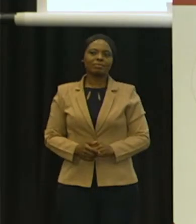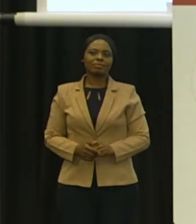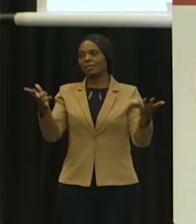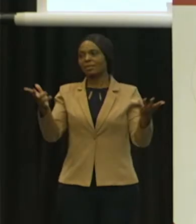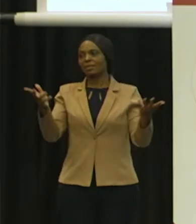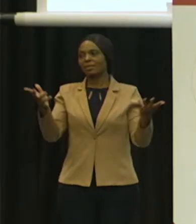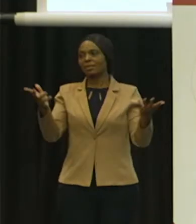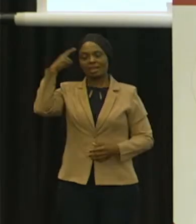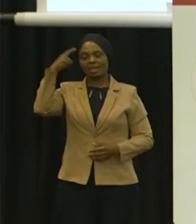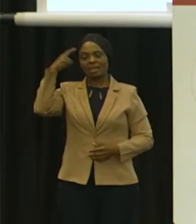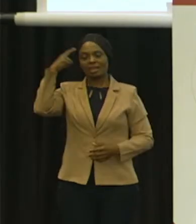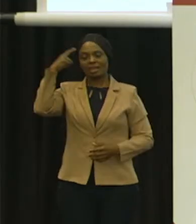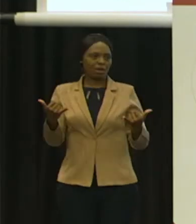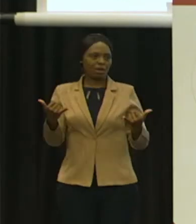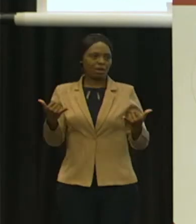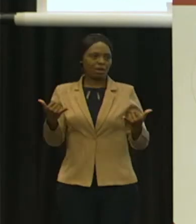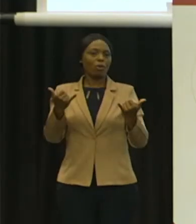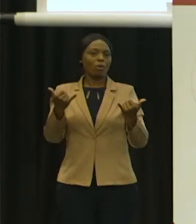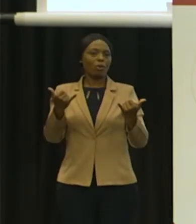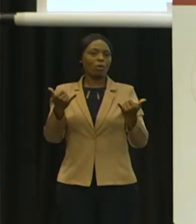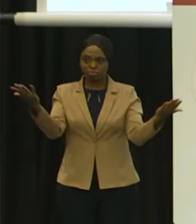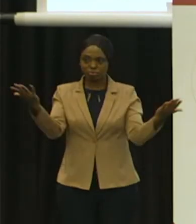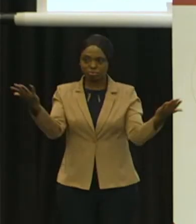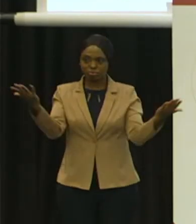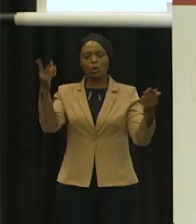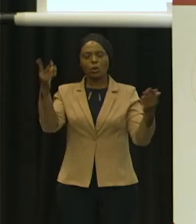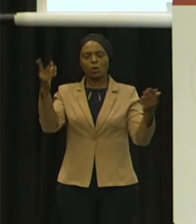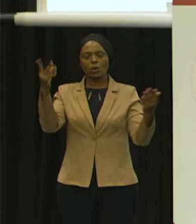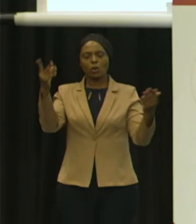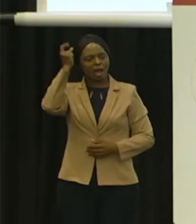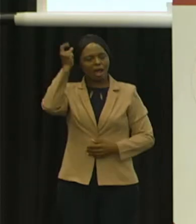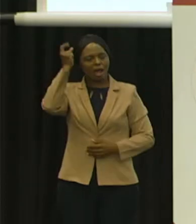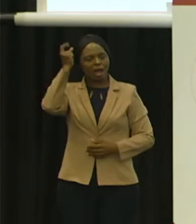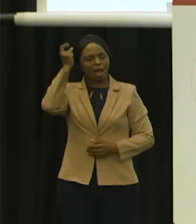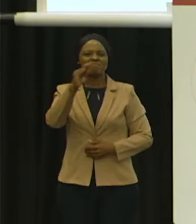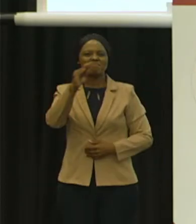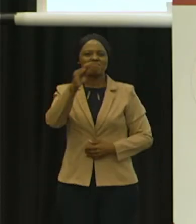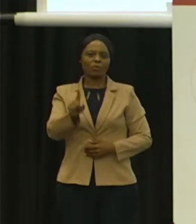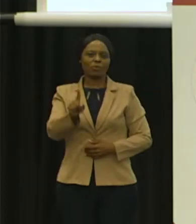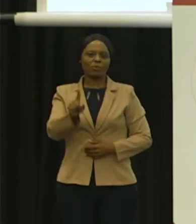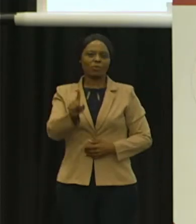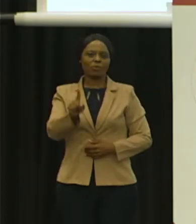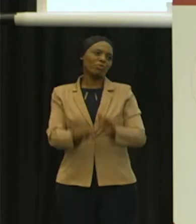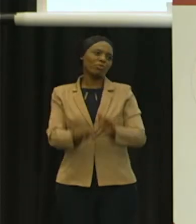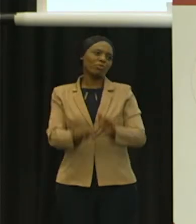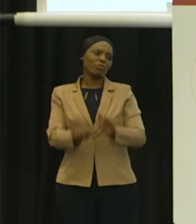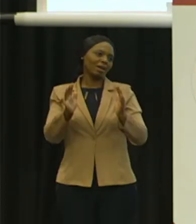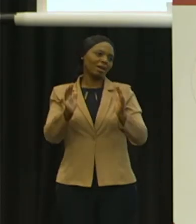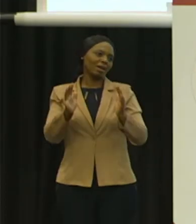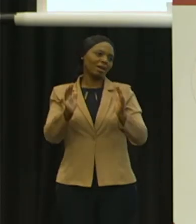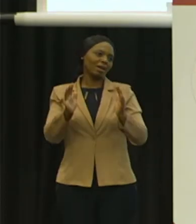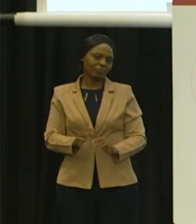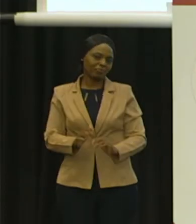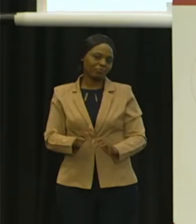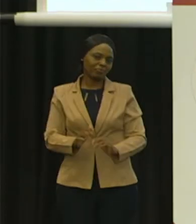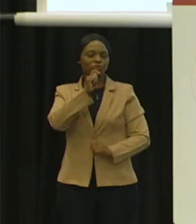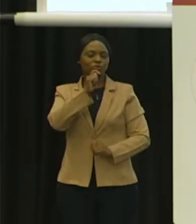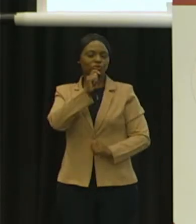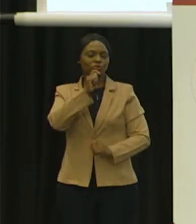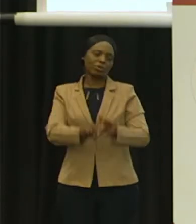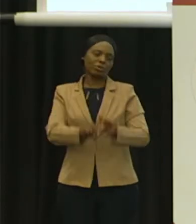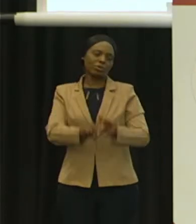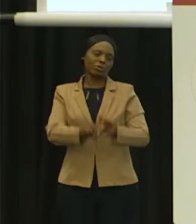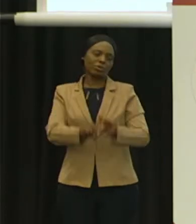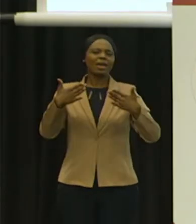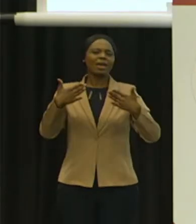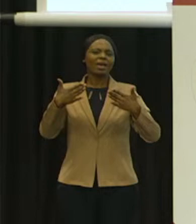think you of all people understand how much this means to us. It really does. So thank you for